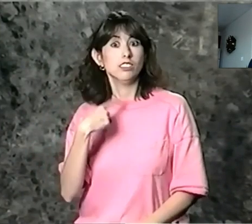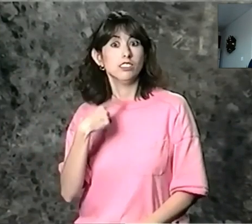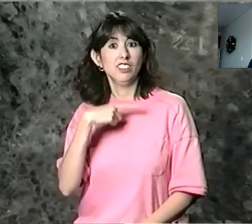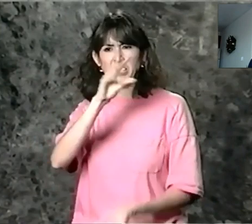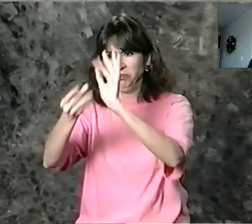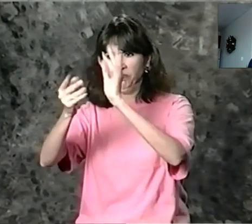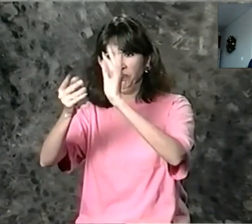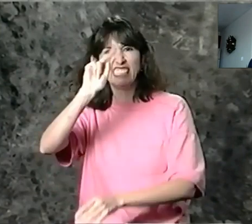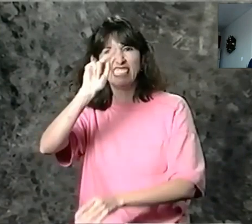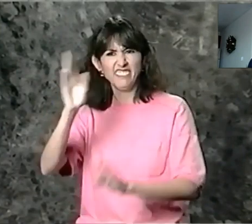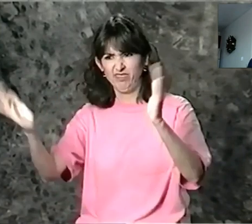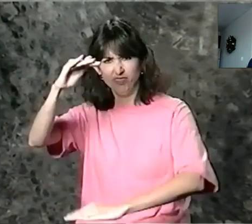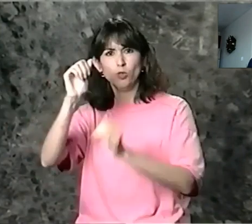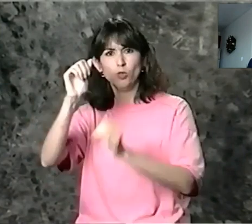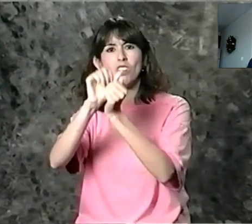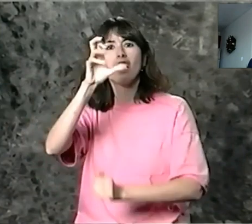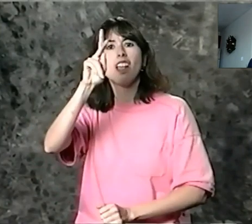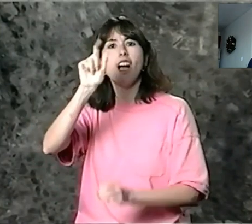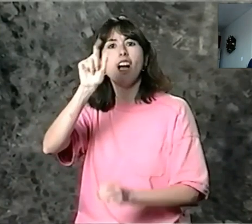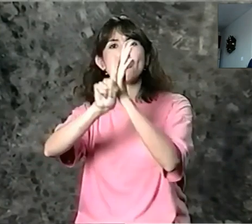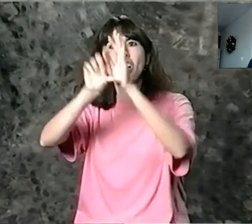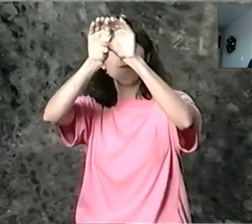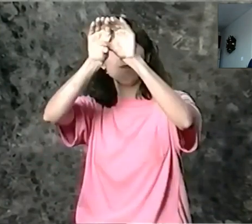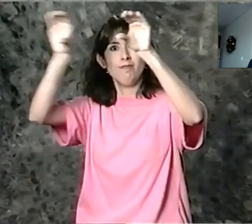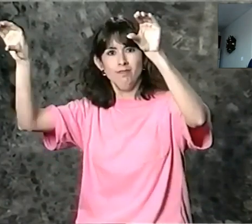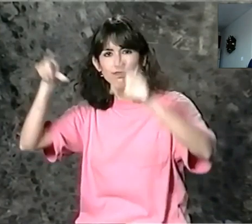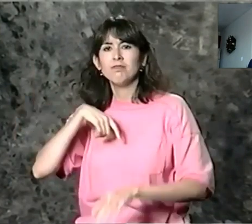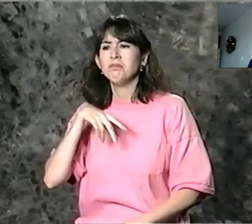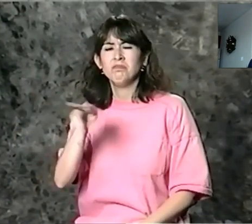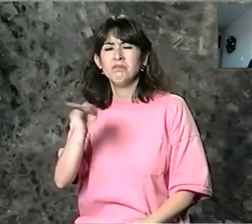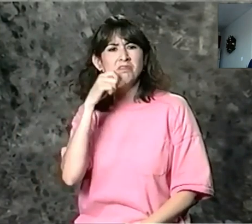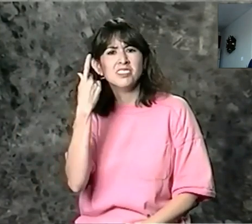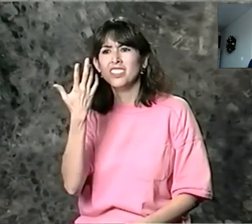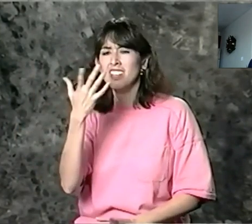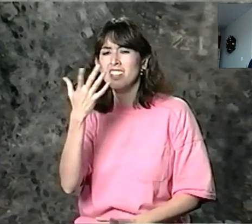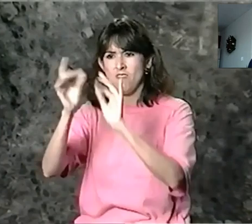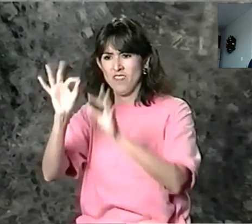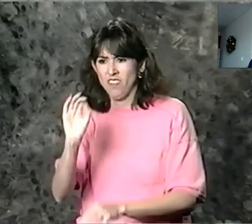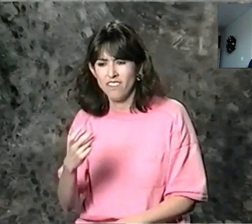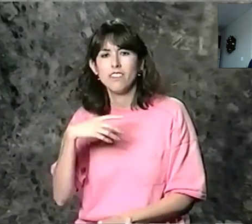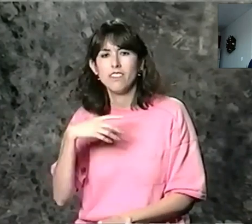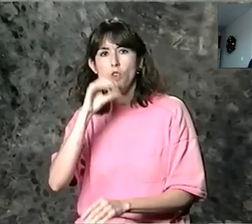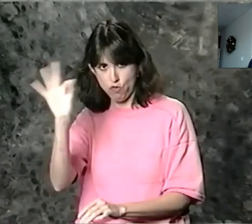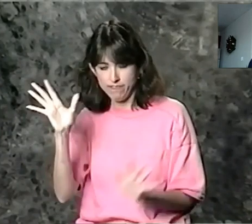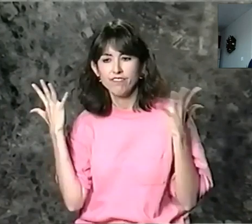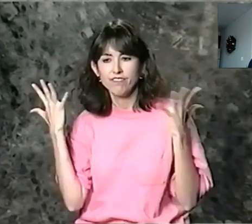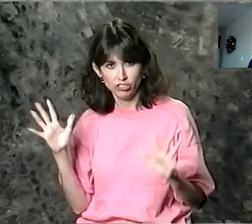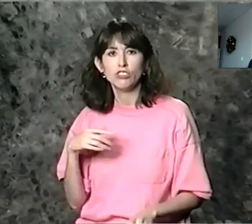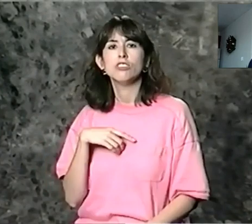He's like, "Turn it off." And he goes to the TV, and there's an alarm clock on the top. He's just fidgeting with